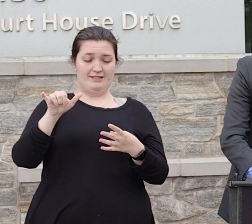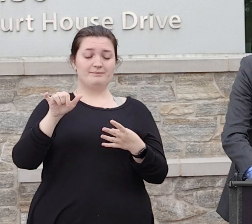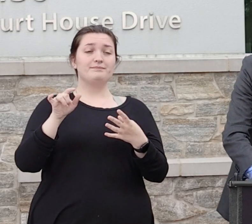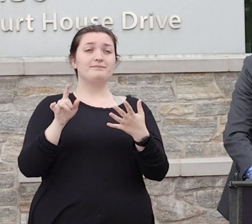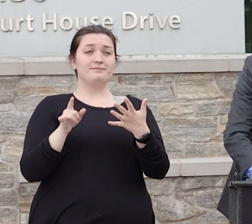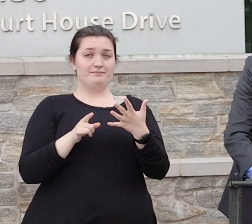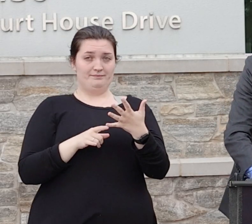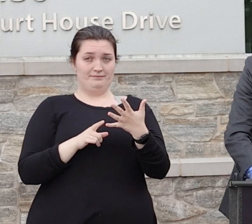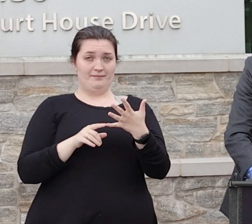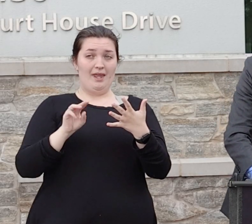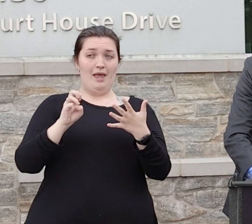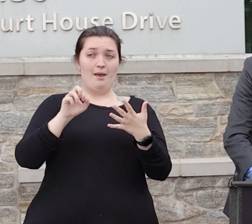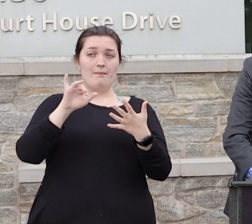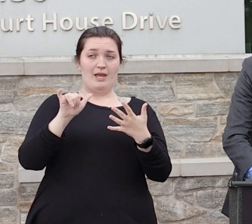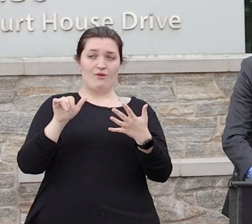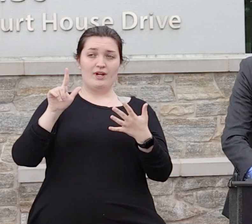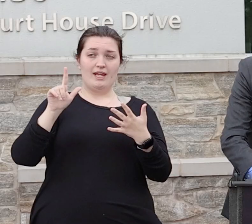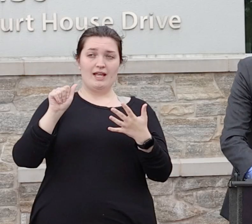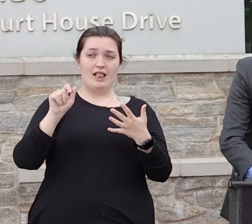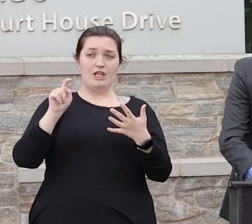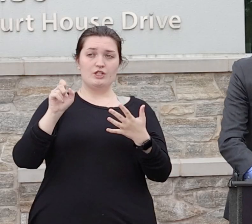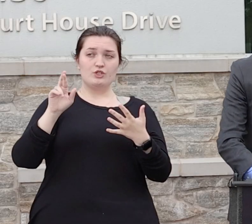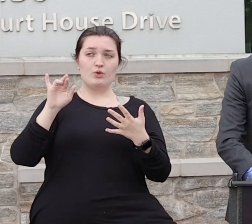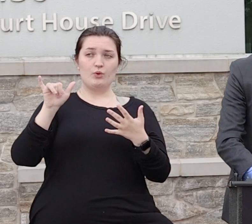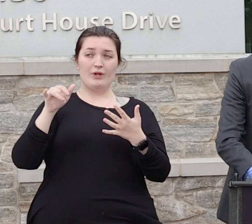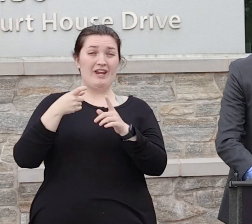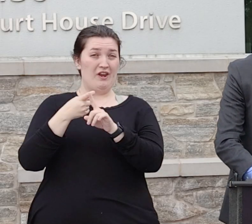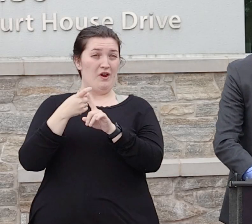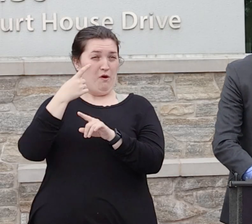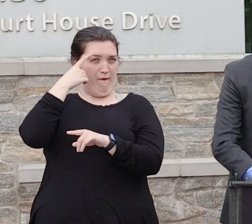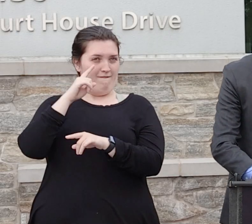And we have Mary Laturi on behalf of Councilmember Liz Walsh.